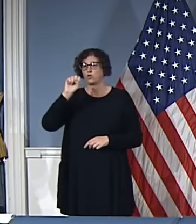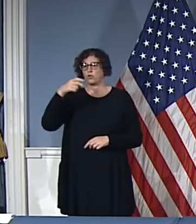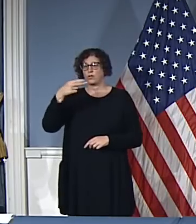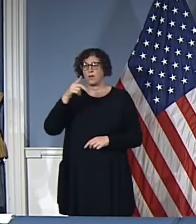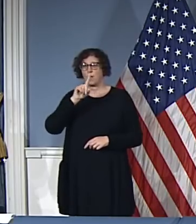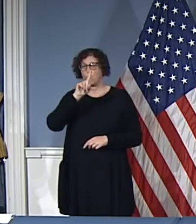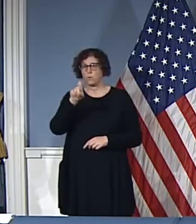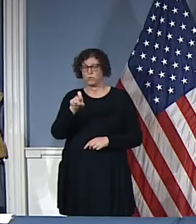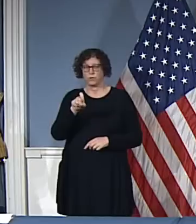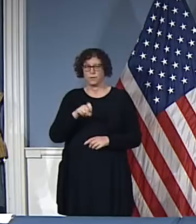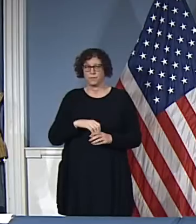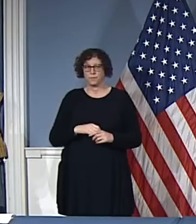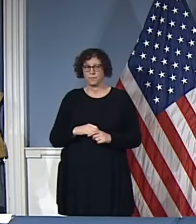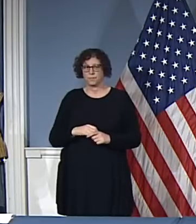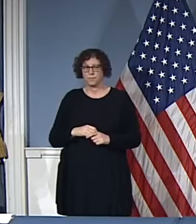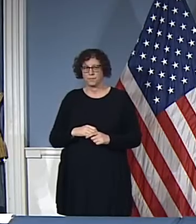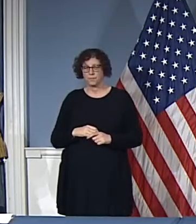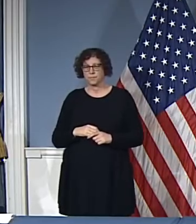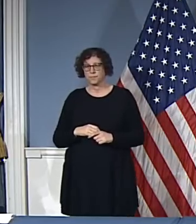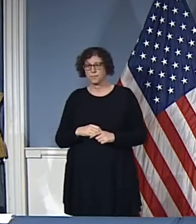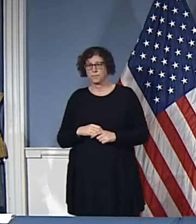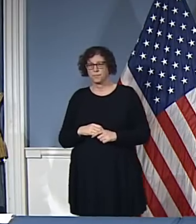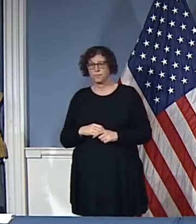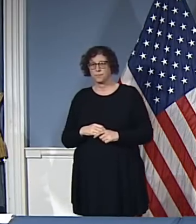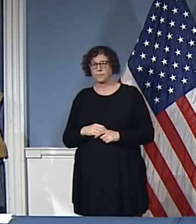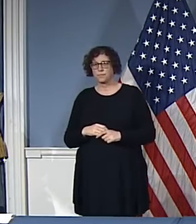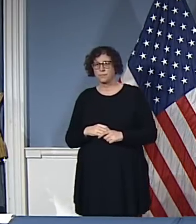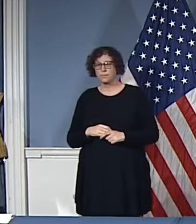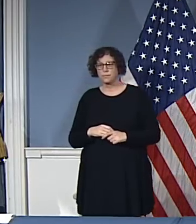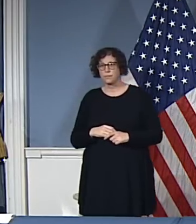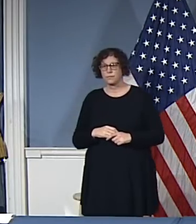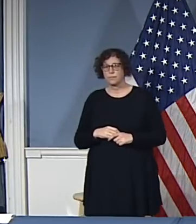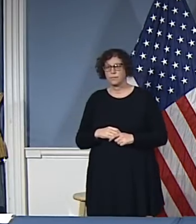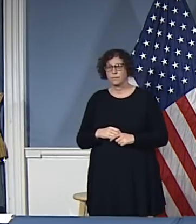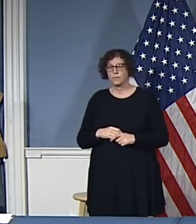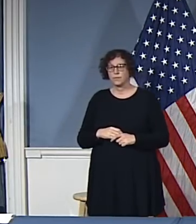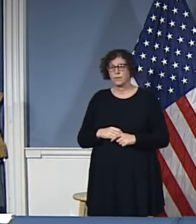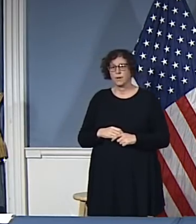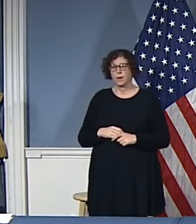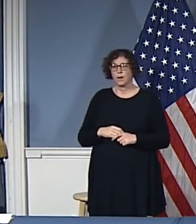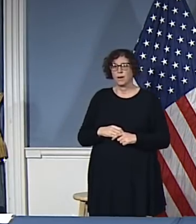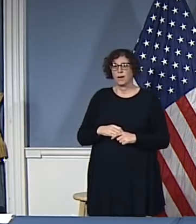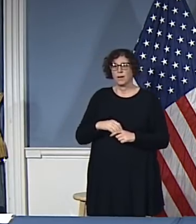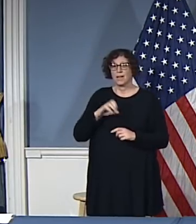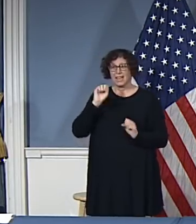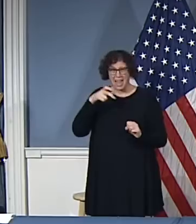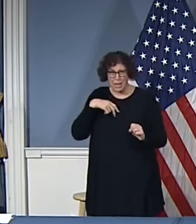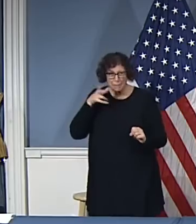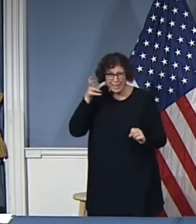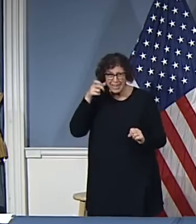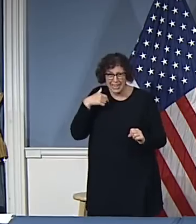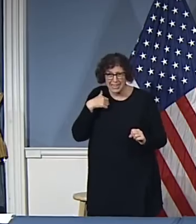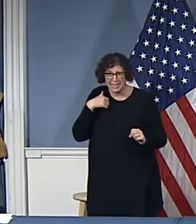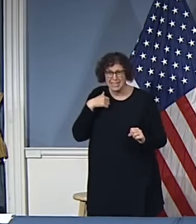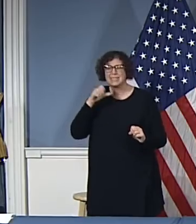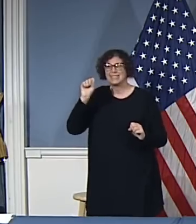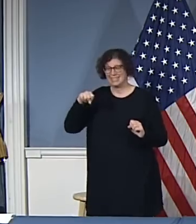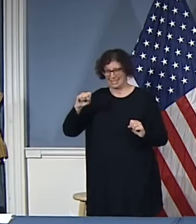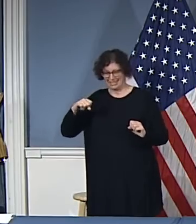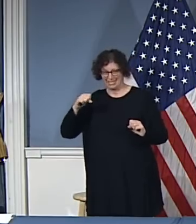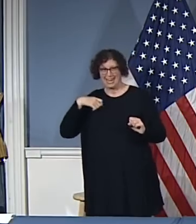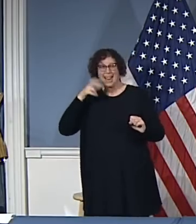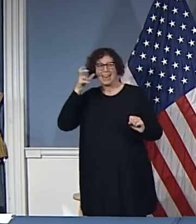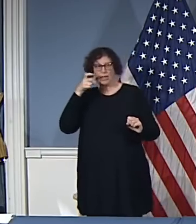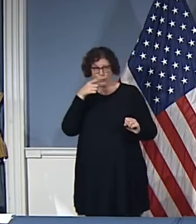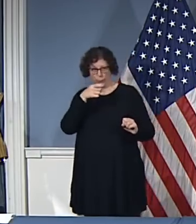Can Hello? you hear me? Yep, Yes, Mr. Mayor, can you hear me? I can. I promise you no unauthorized